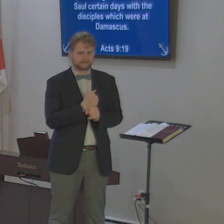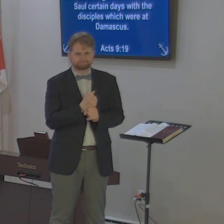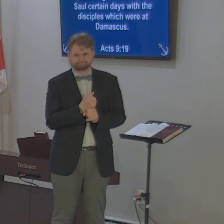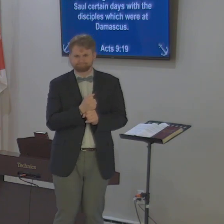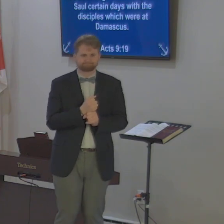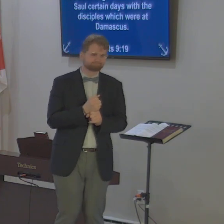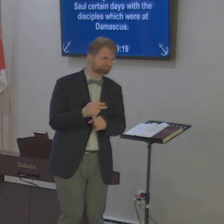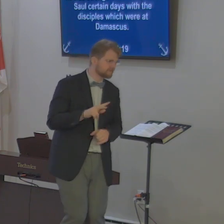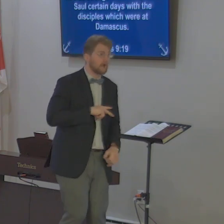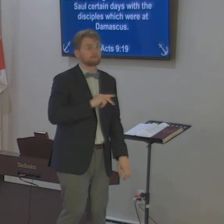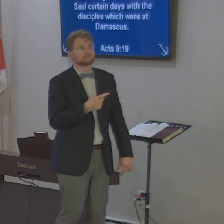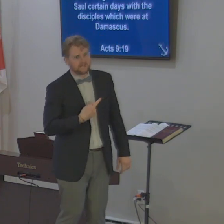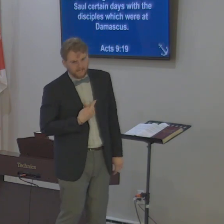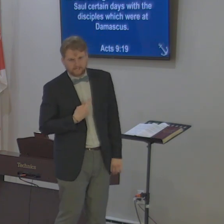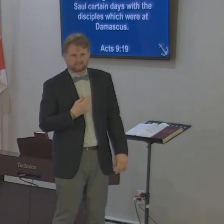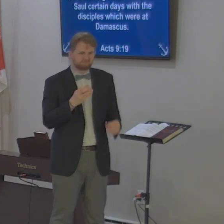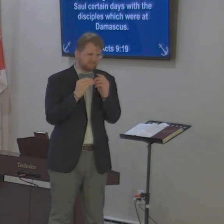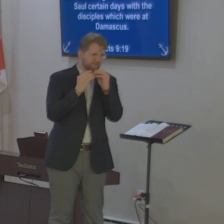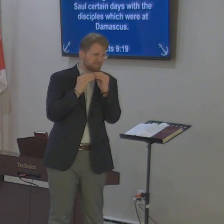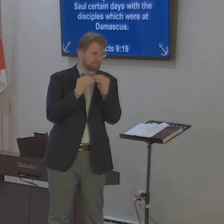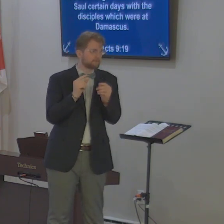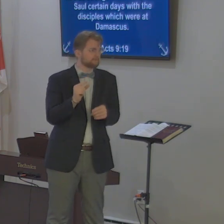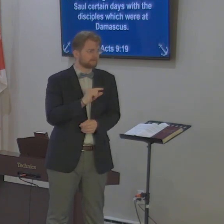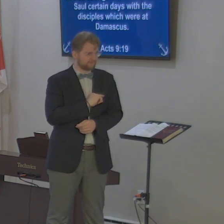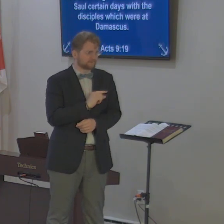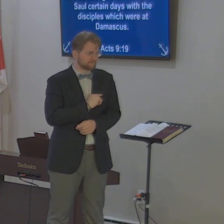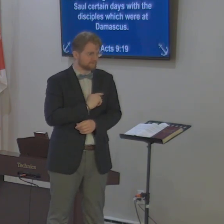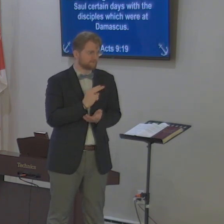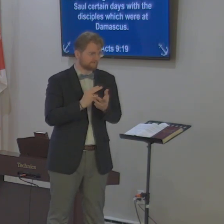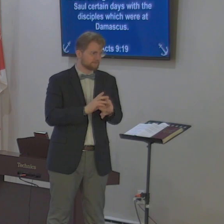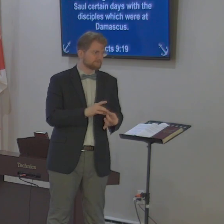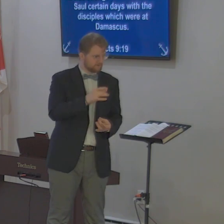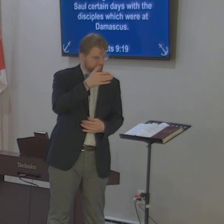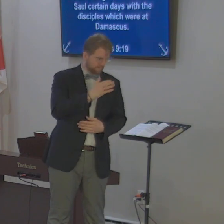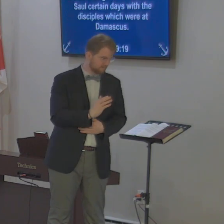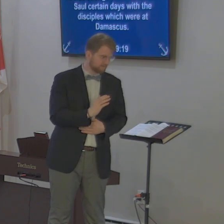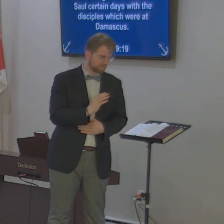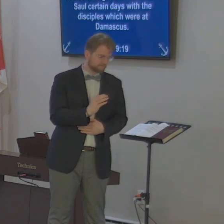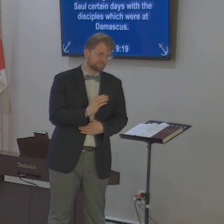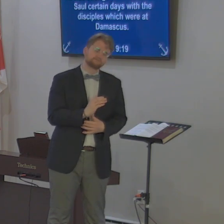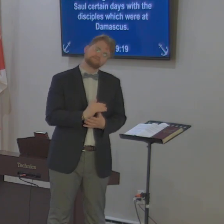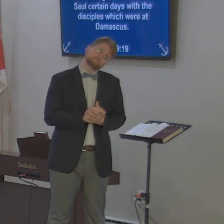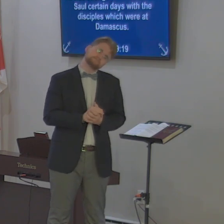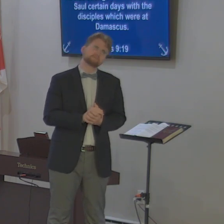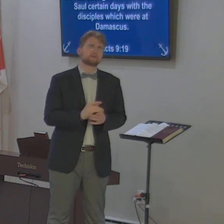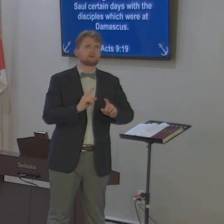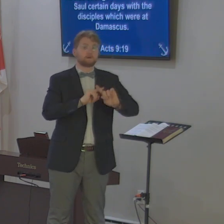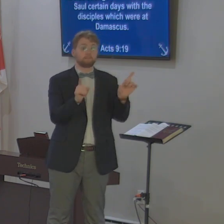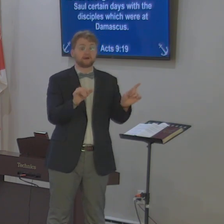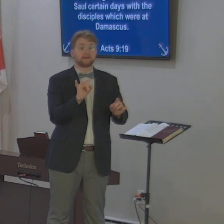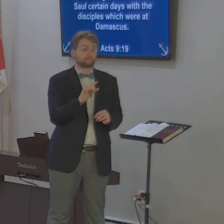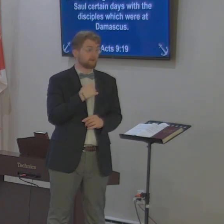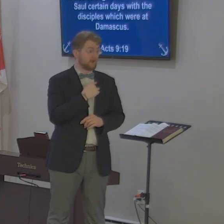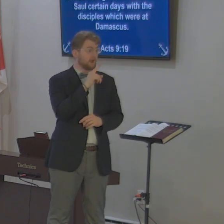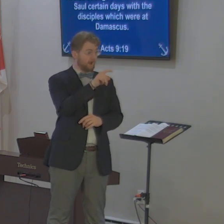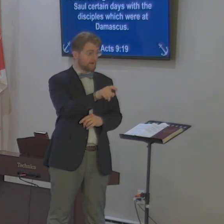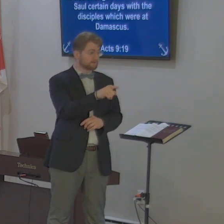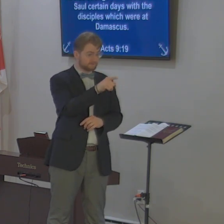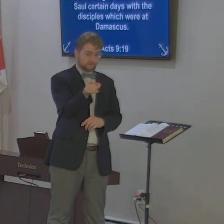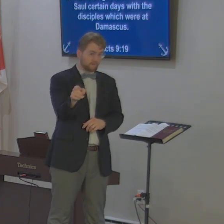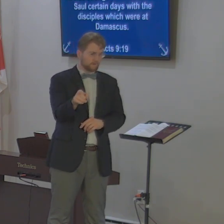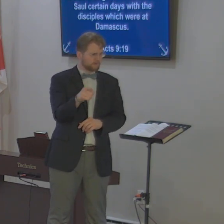get upset at the conviction of the Holy Spirit of God. Now listen, I bet if I asked every one of you, would say, I'm not mad at the Holy